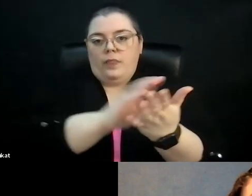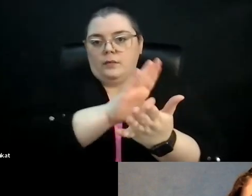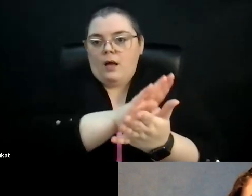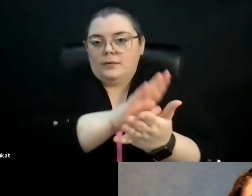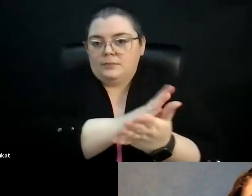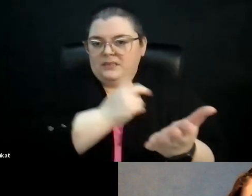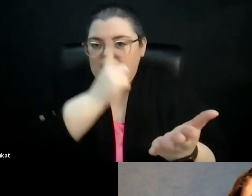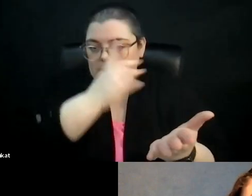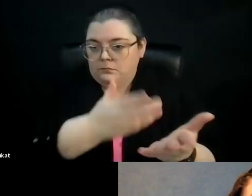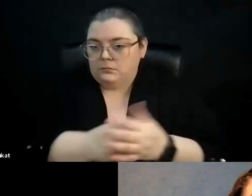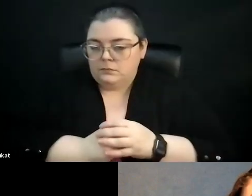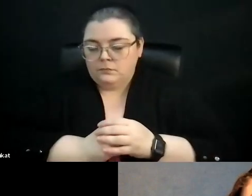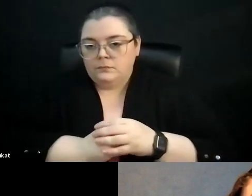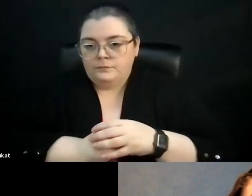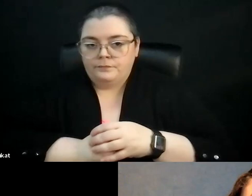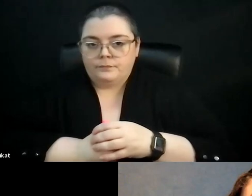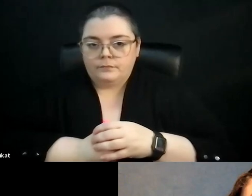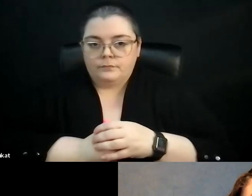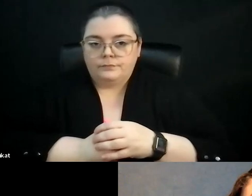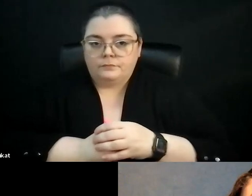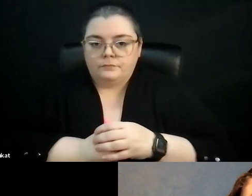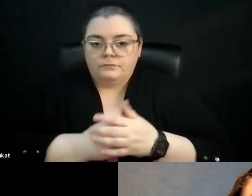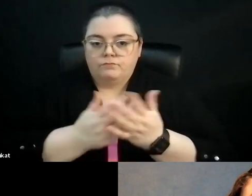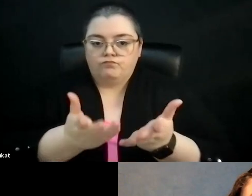proceed with the document.